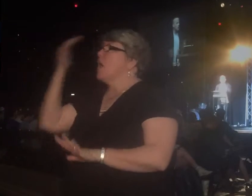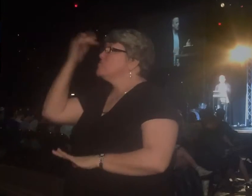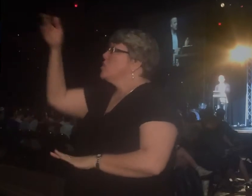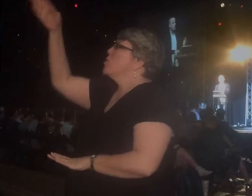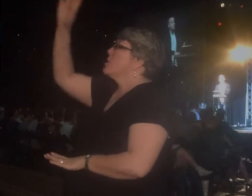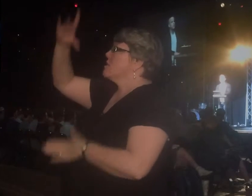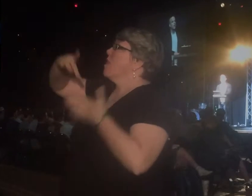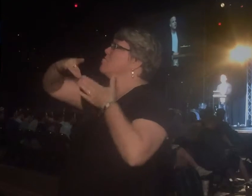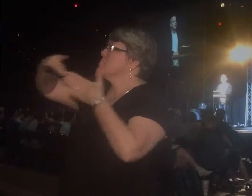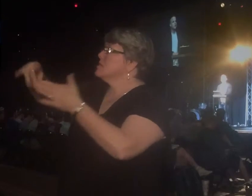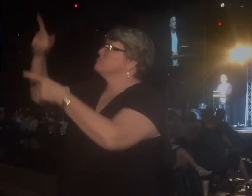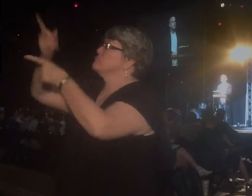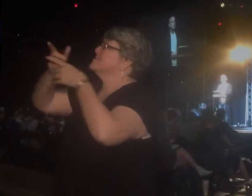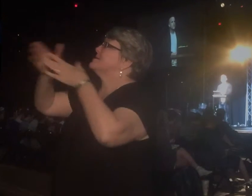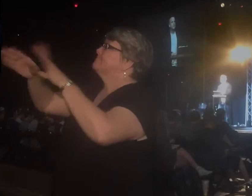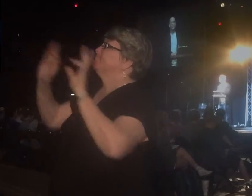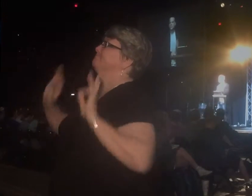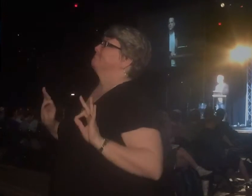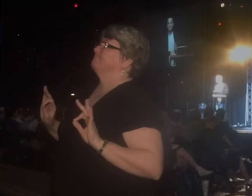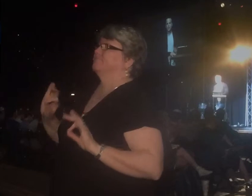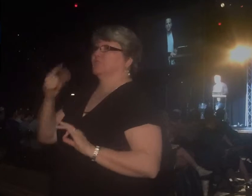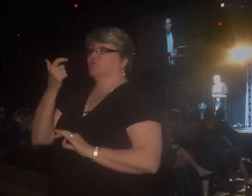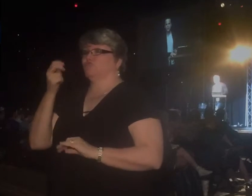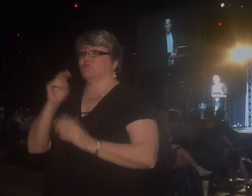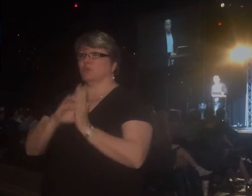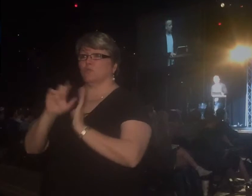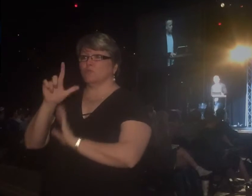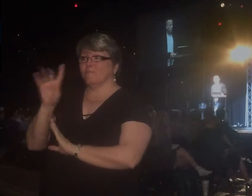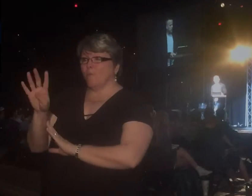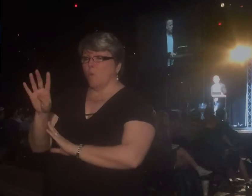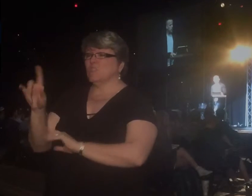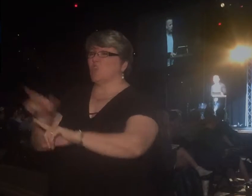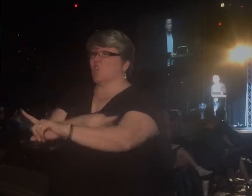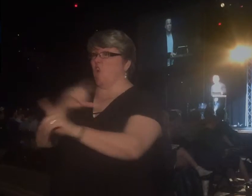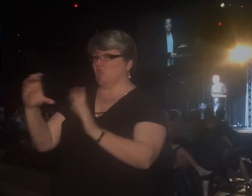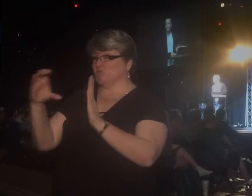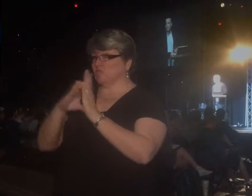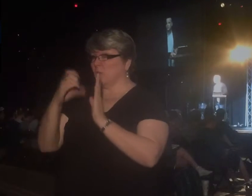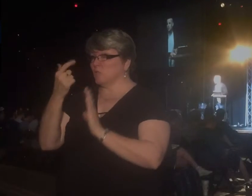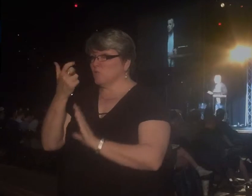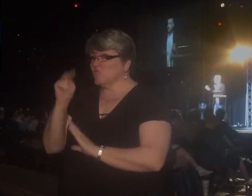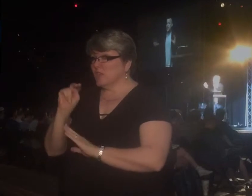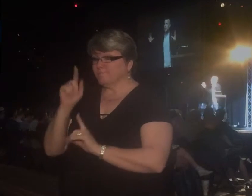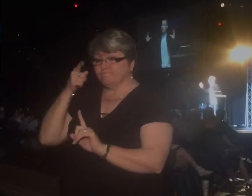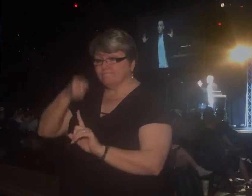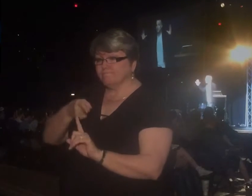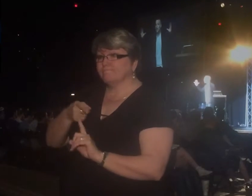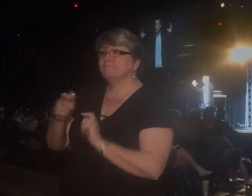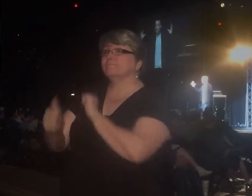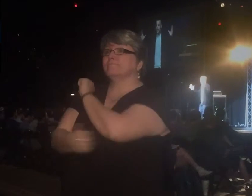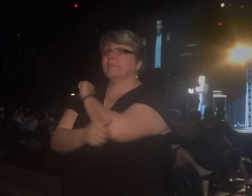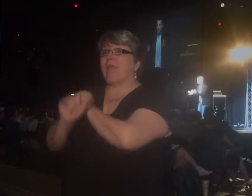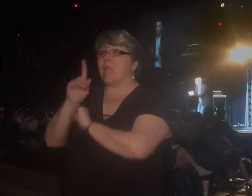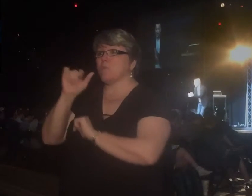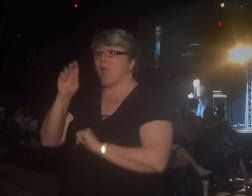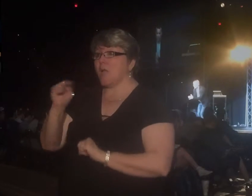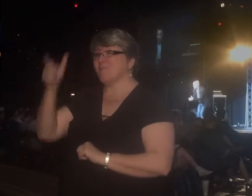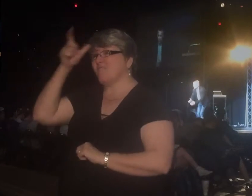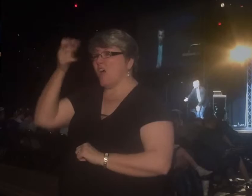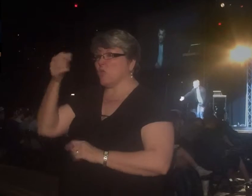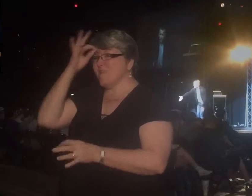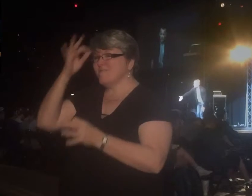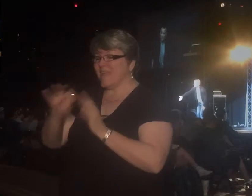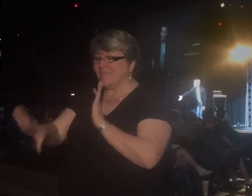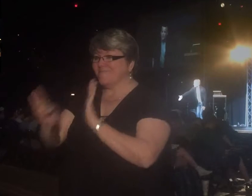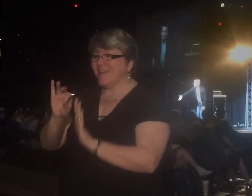know my God is leading me in a good way. Genesis chapter 24 is the longest chapter in Genesis, and it's all about Abraham, the father of faith,